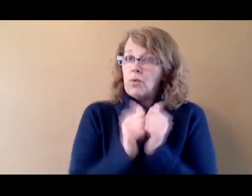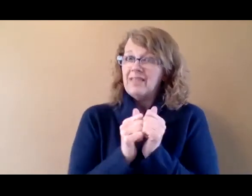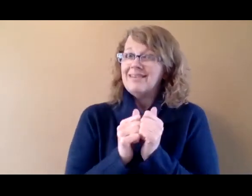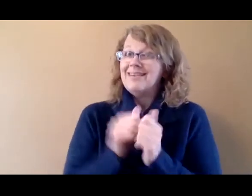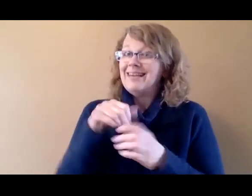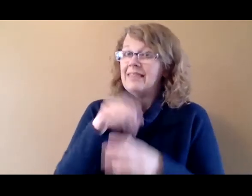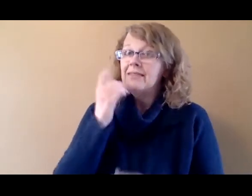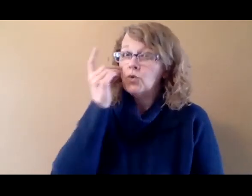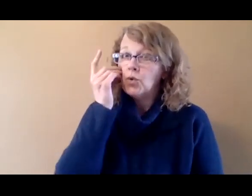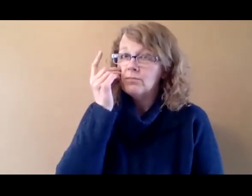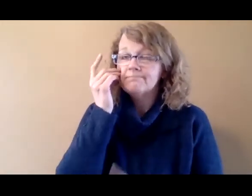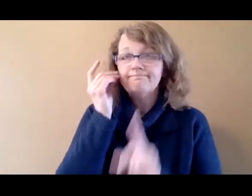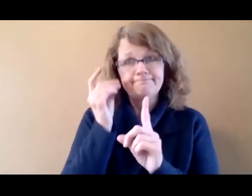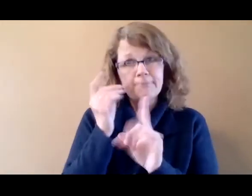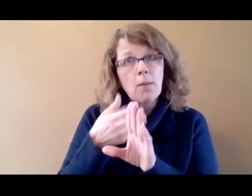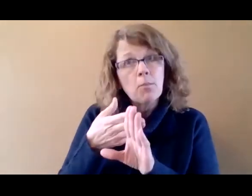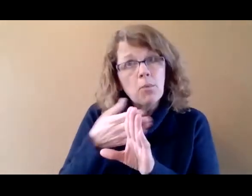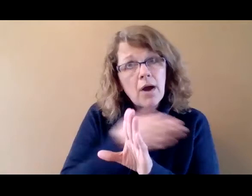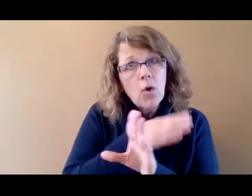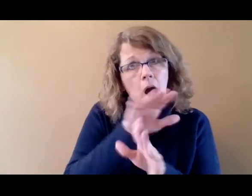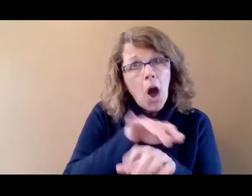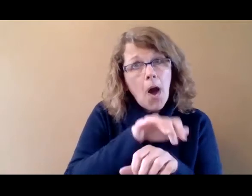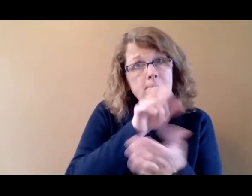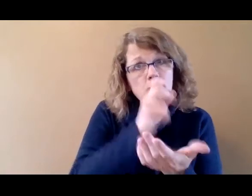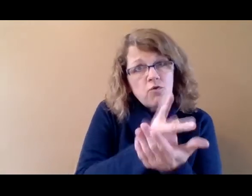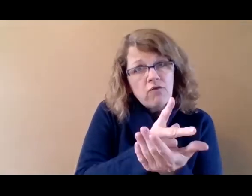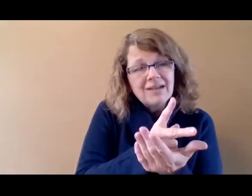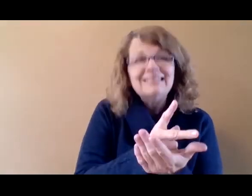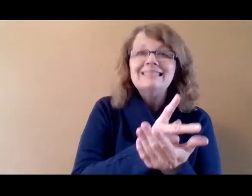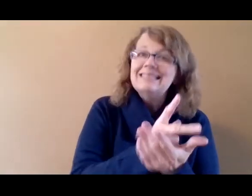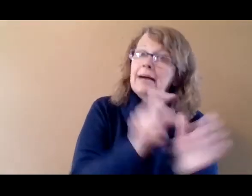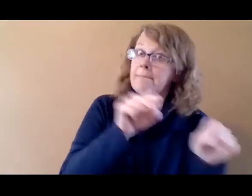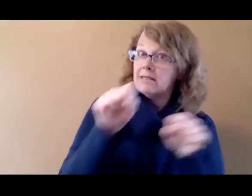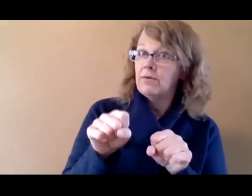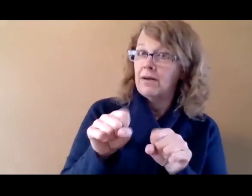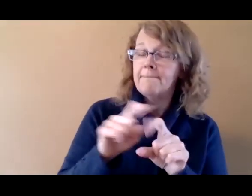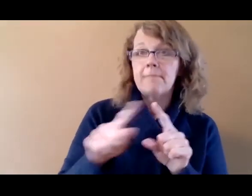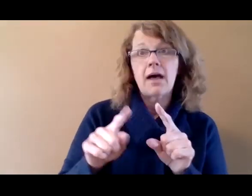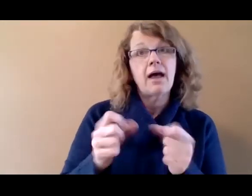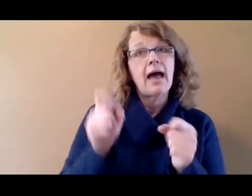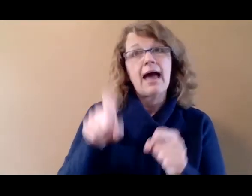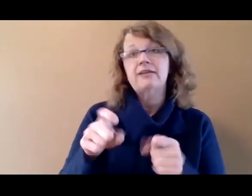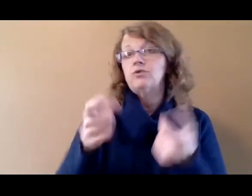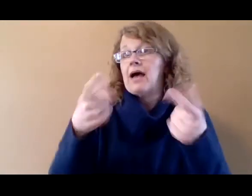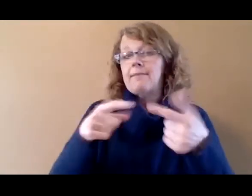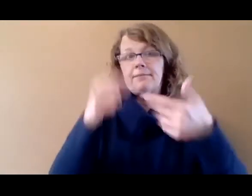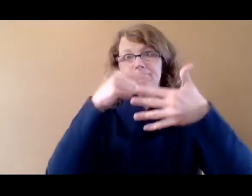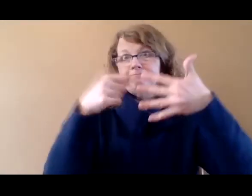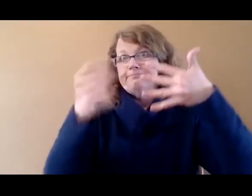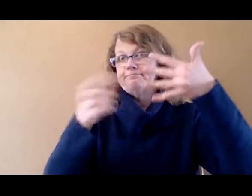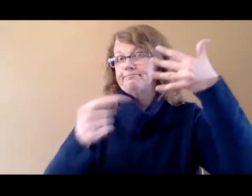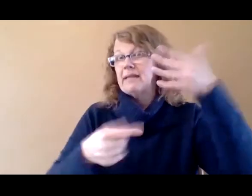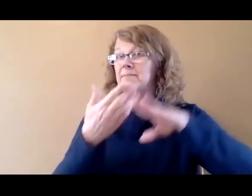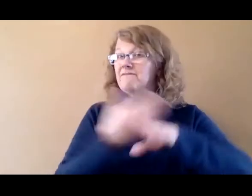With prior approval, that is a possibility, but there's a lot of steps that need to happen before that animal can step foot on